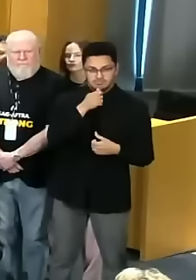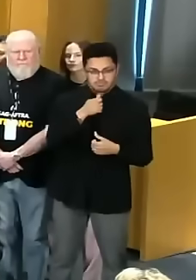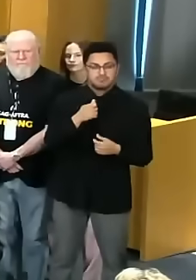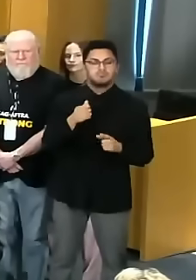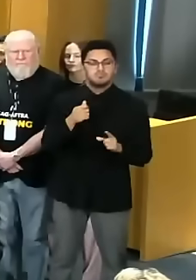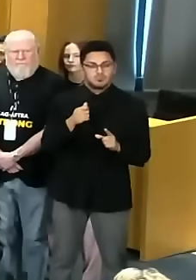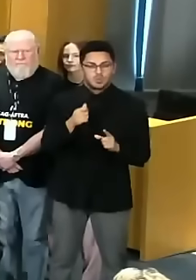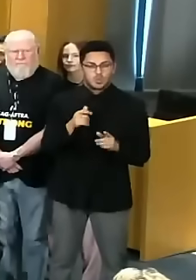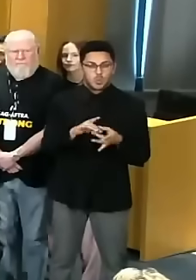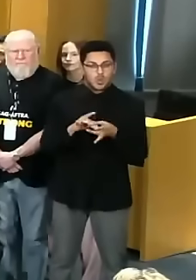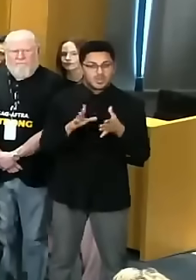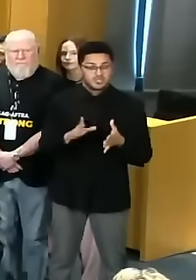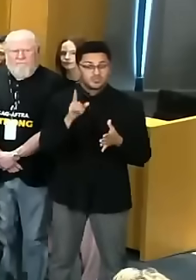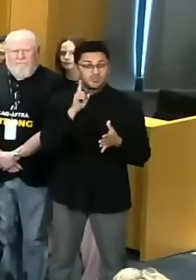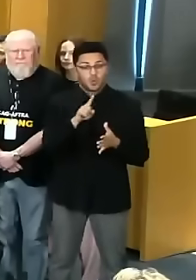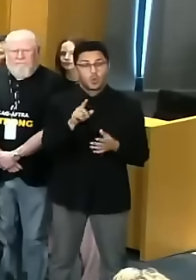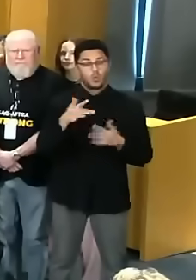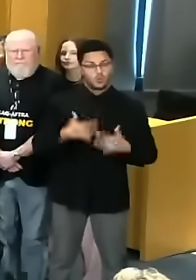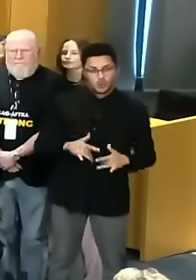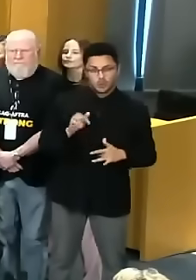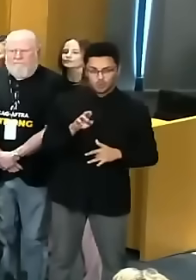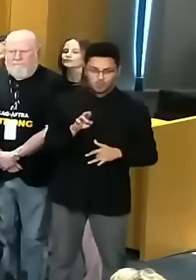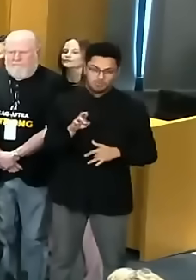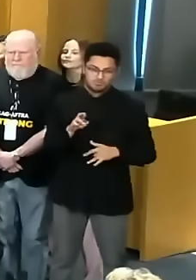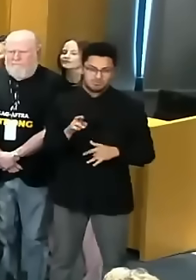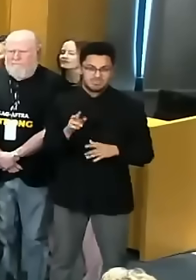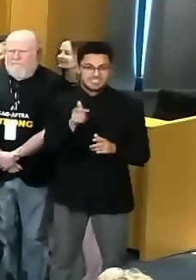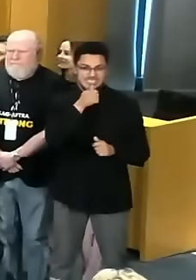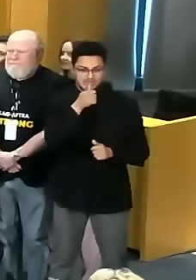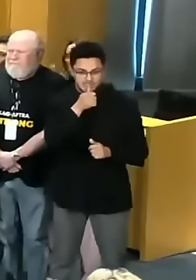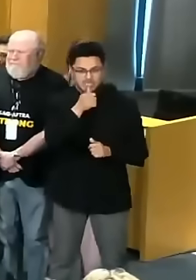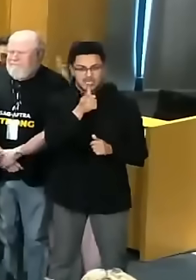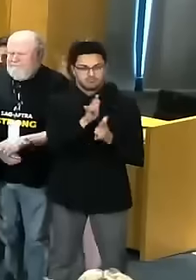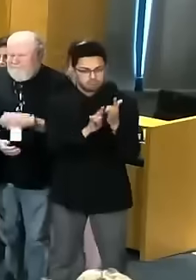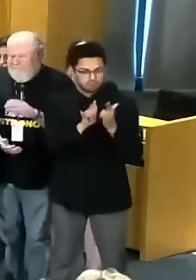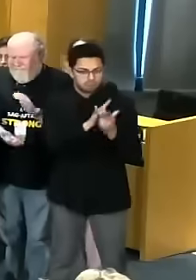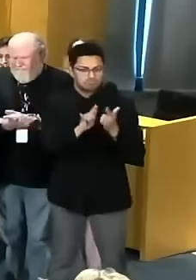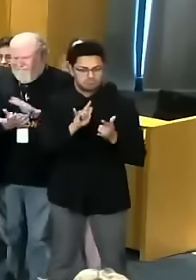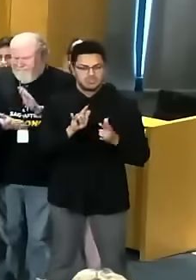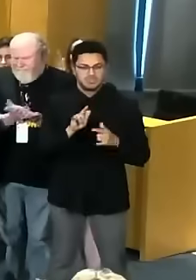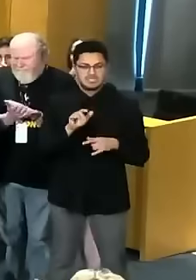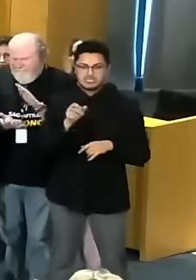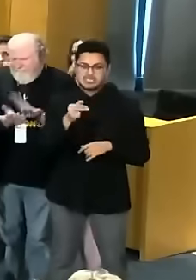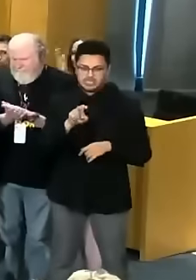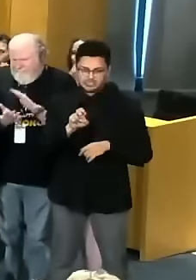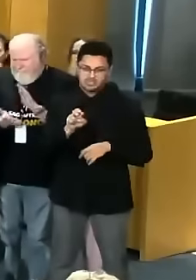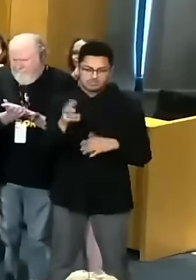nudity or simulated sex. That's right, a long time coming. Right.